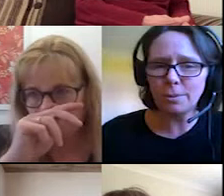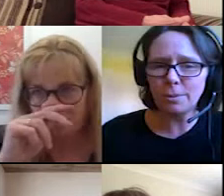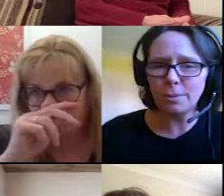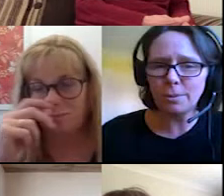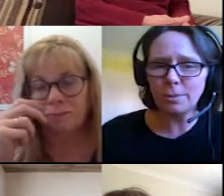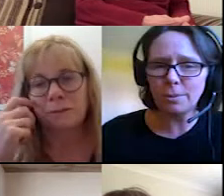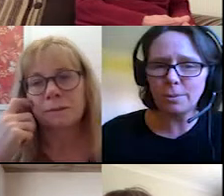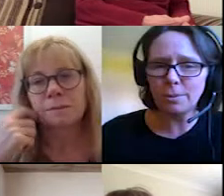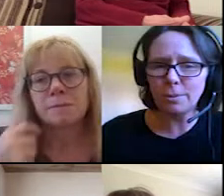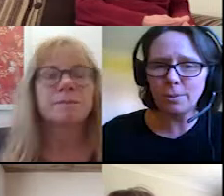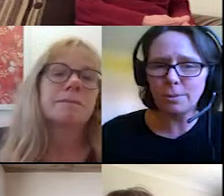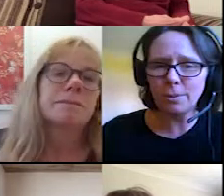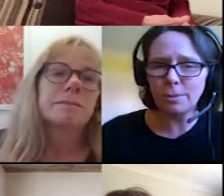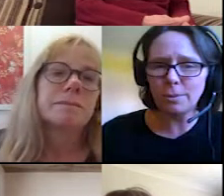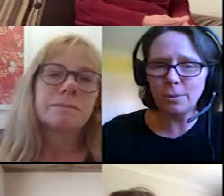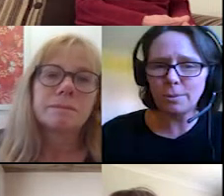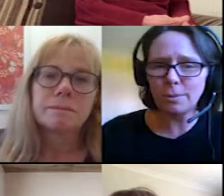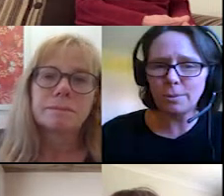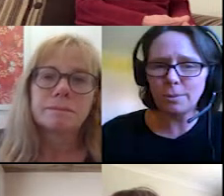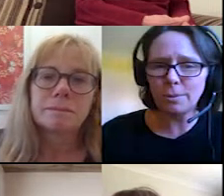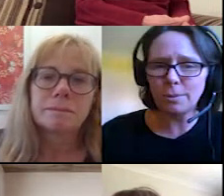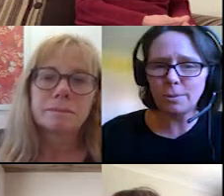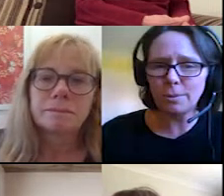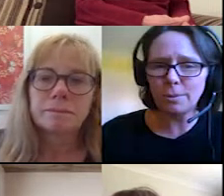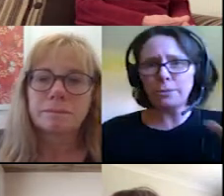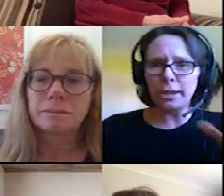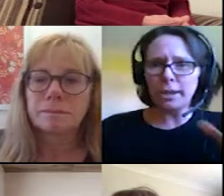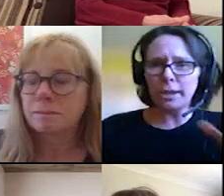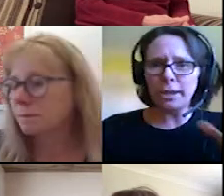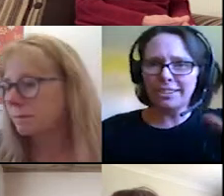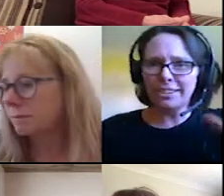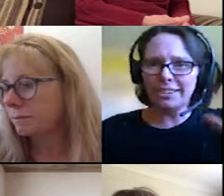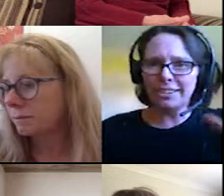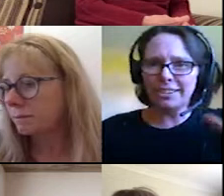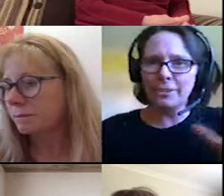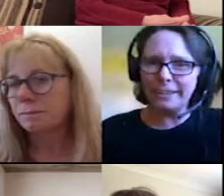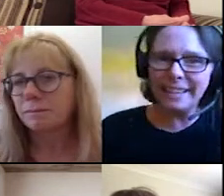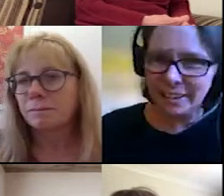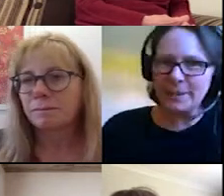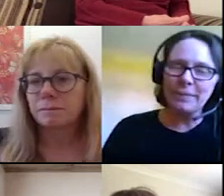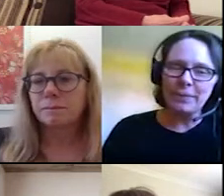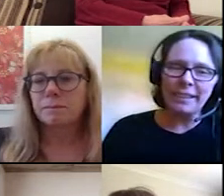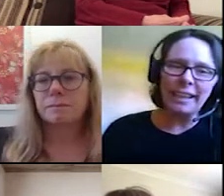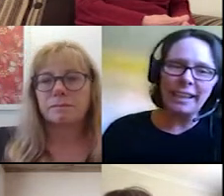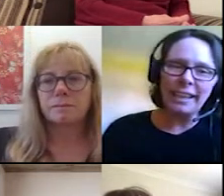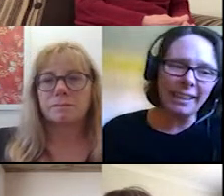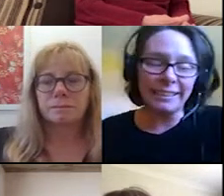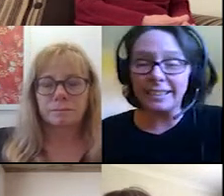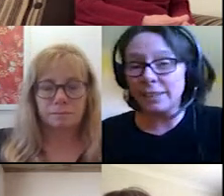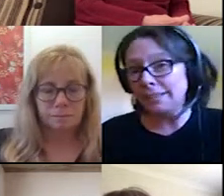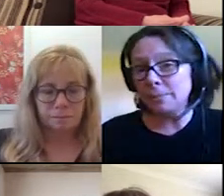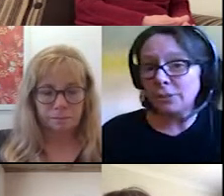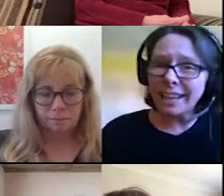lot, Ruth, and I don't even have a kid that I'm trying to wrangle in that scenario as well. So yeah, I think